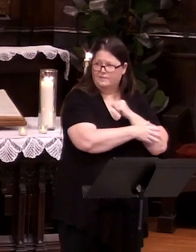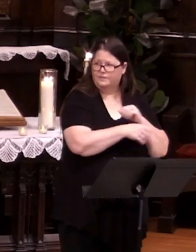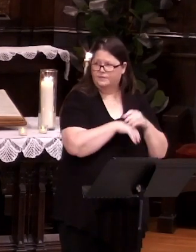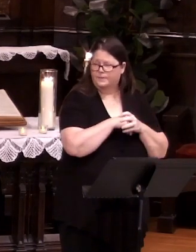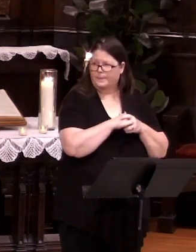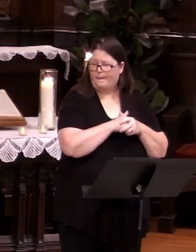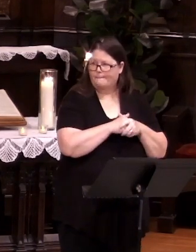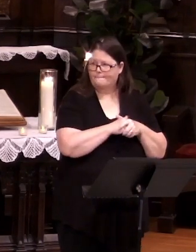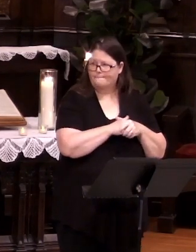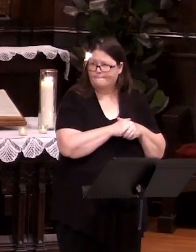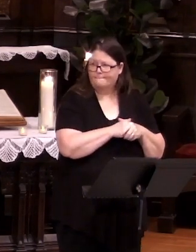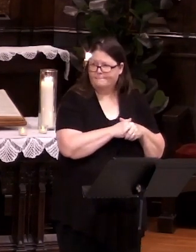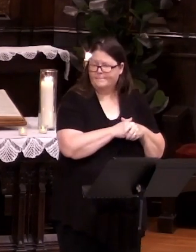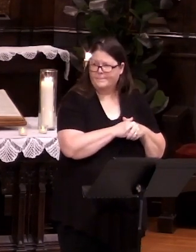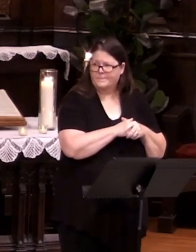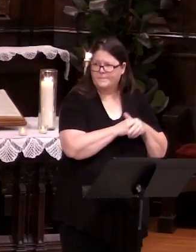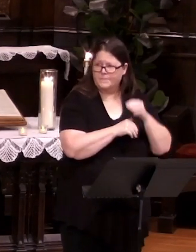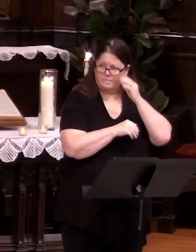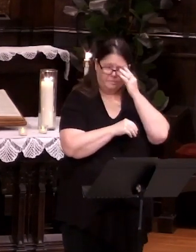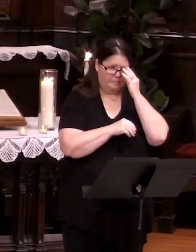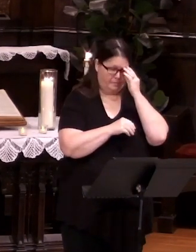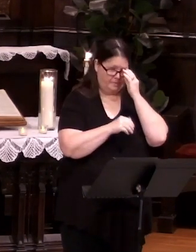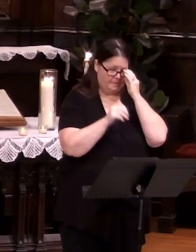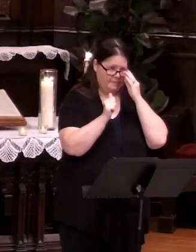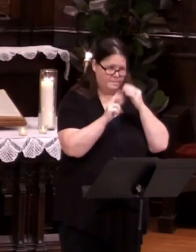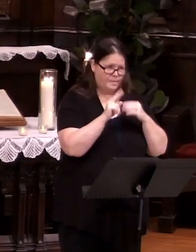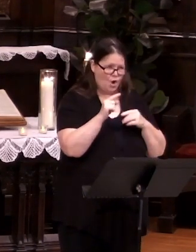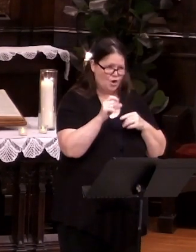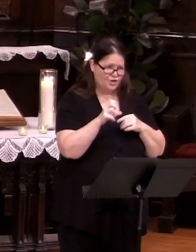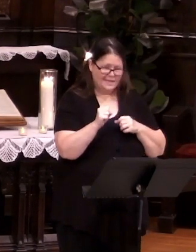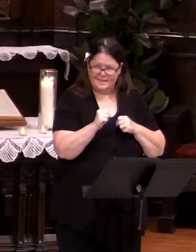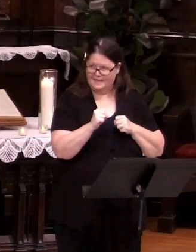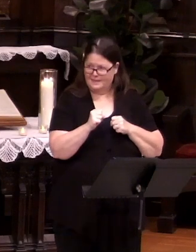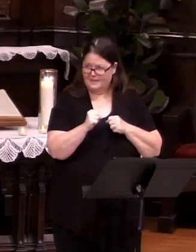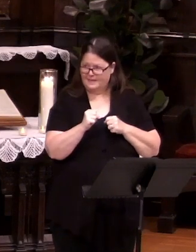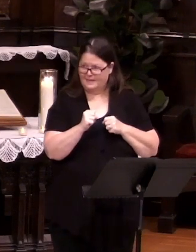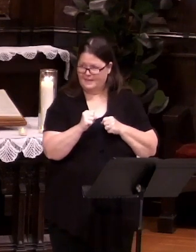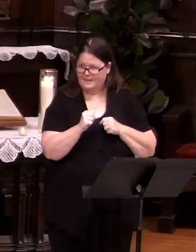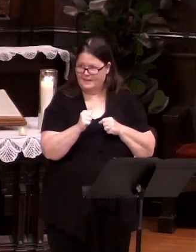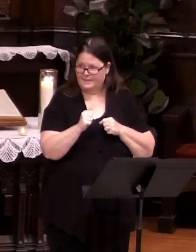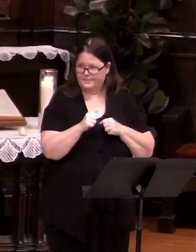didn't necessarily have too many sympathetic friends abroad,